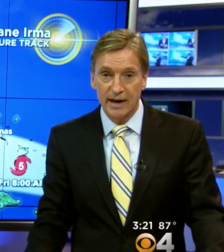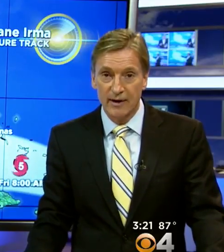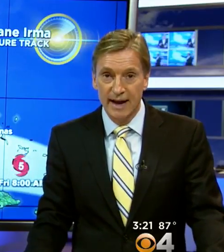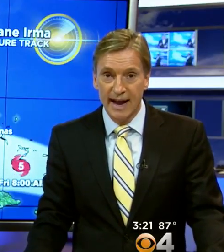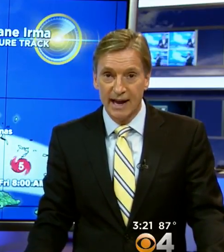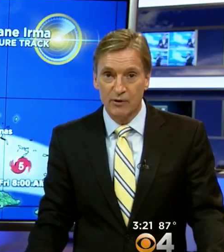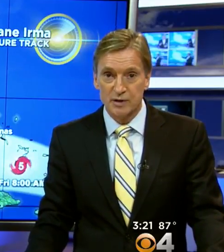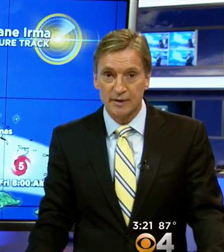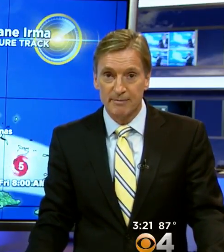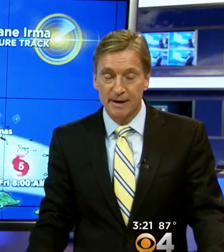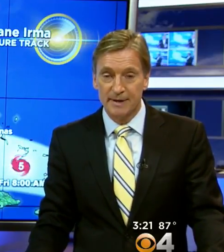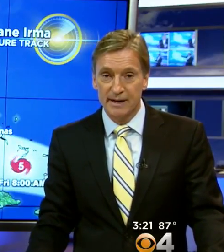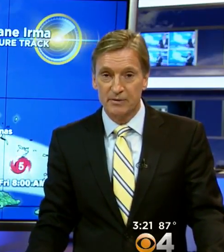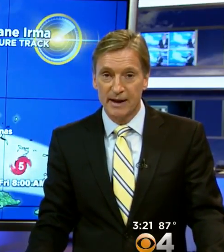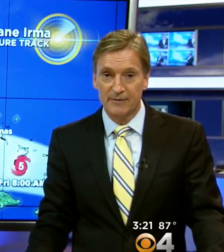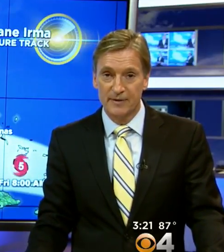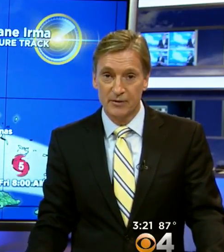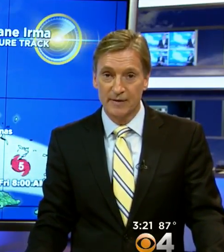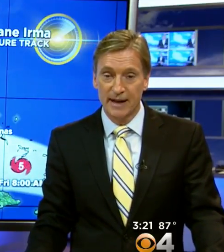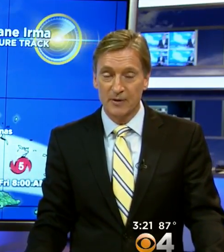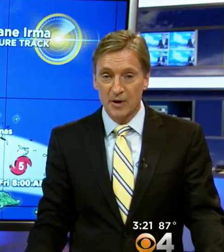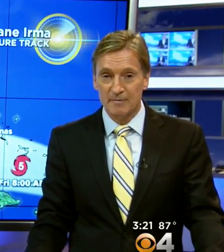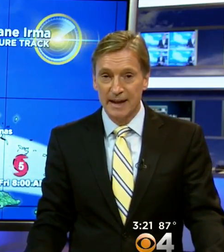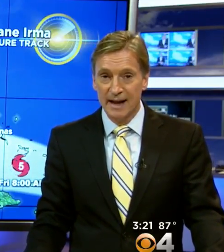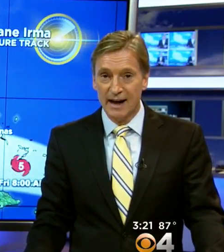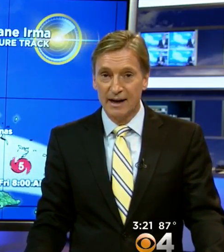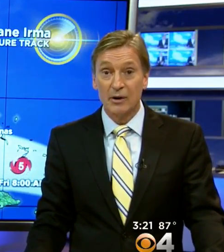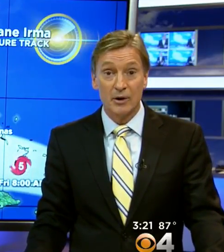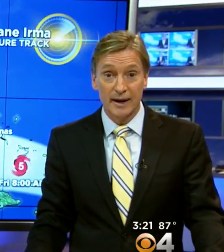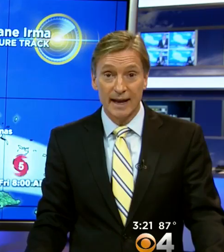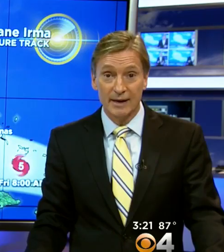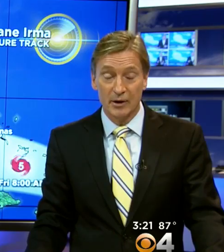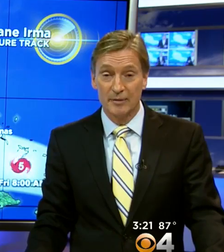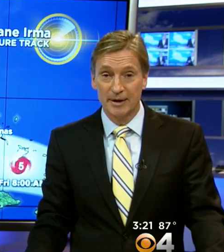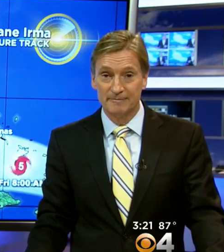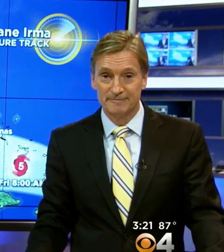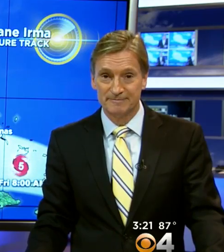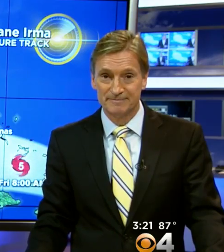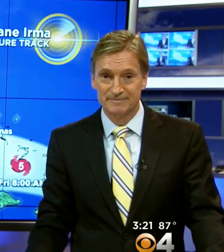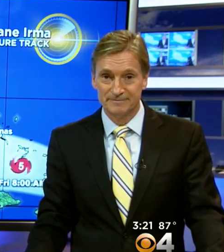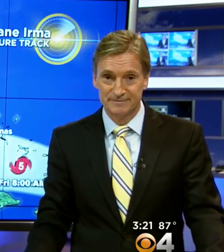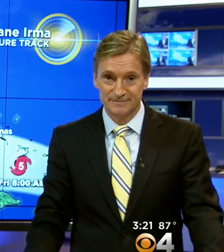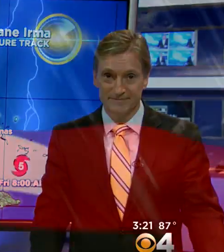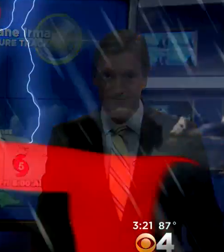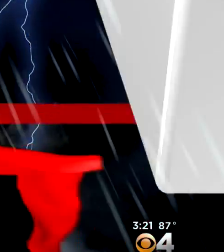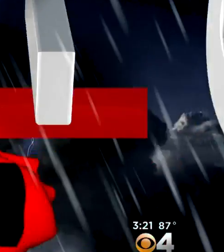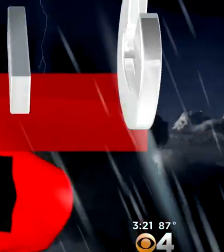take a break here, and of course we'll keep you up to date throughout the afternoon on Hurricane Irma.